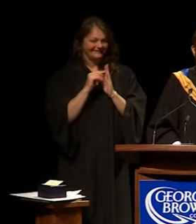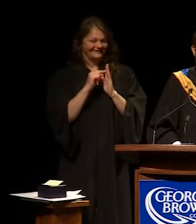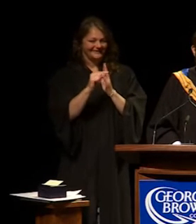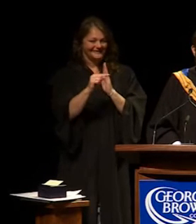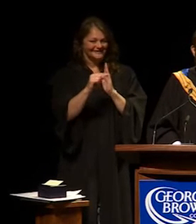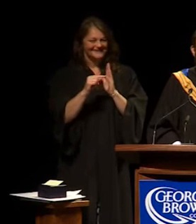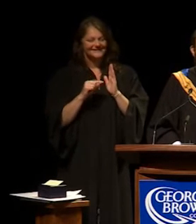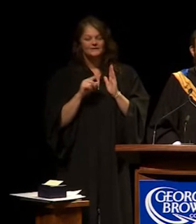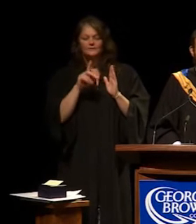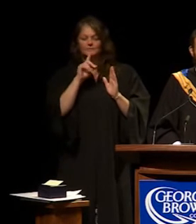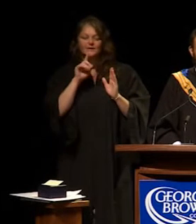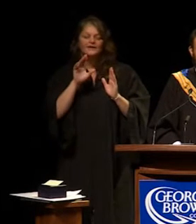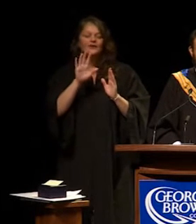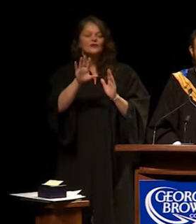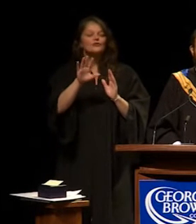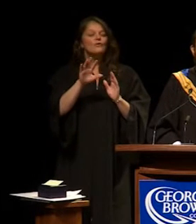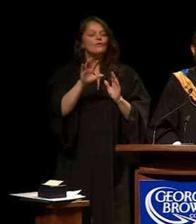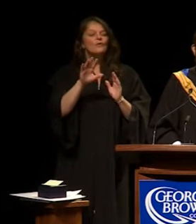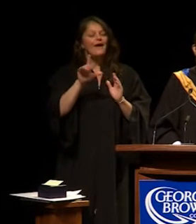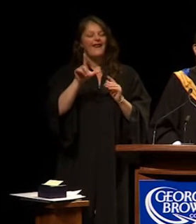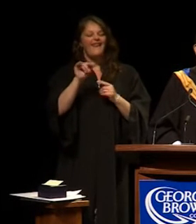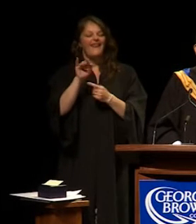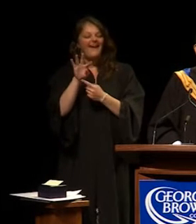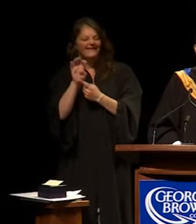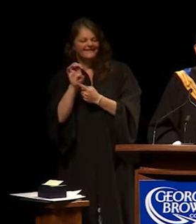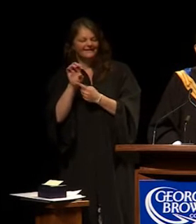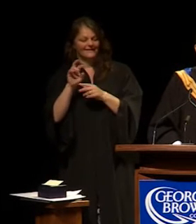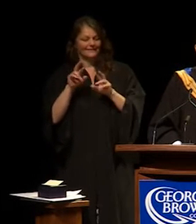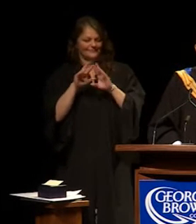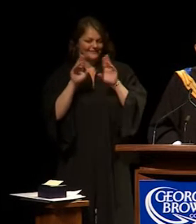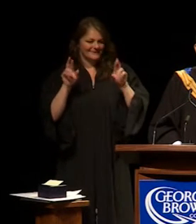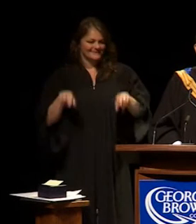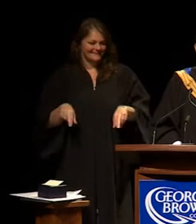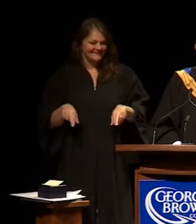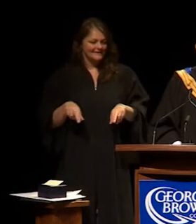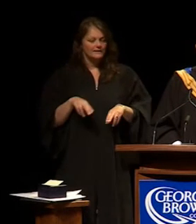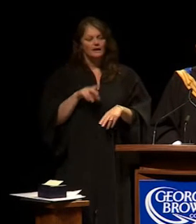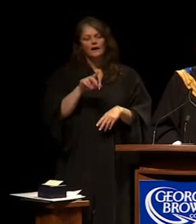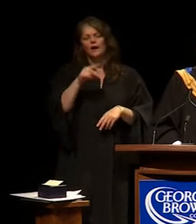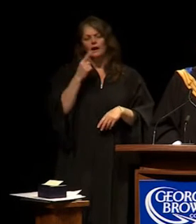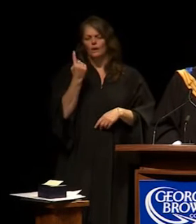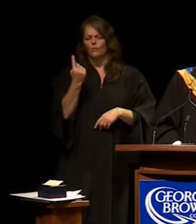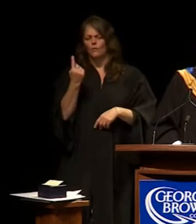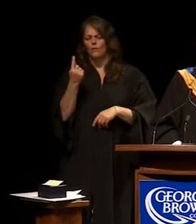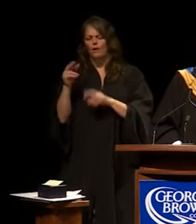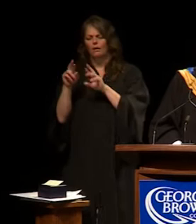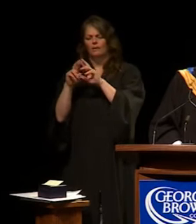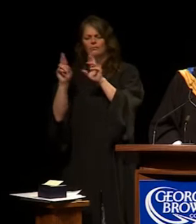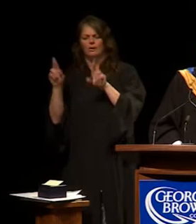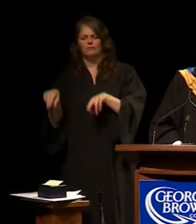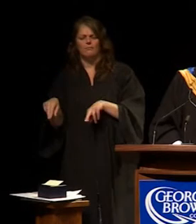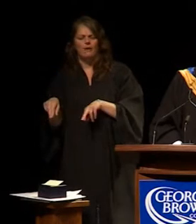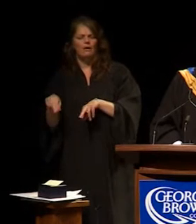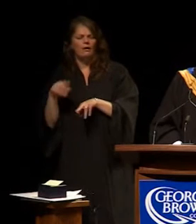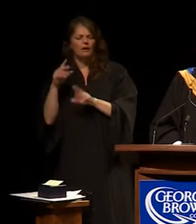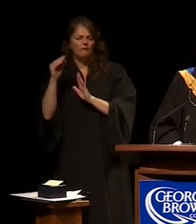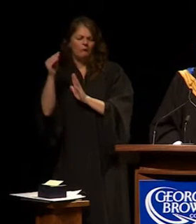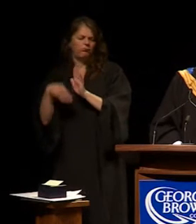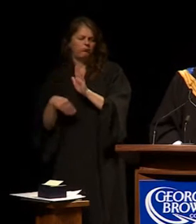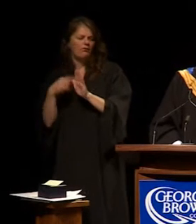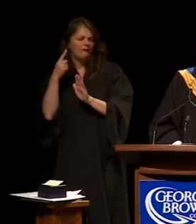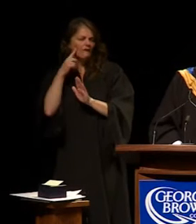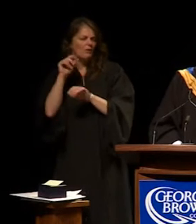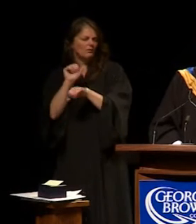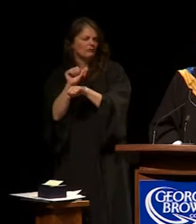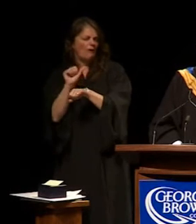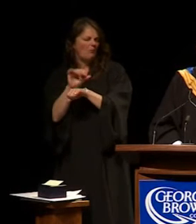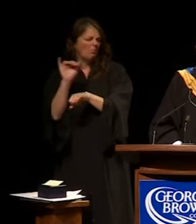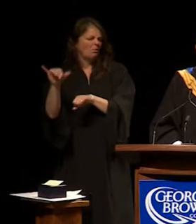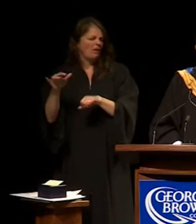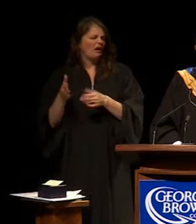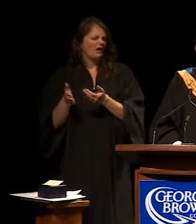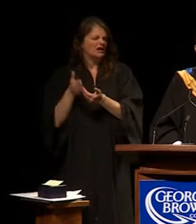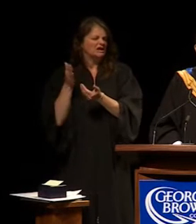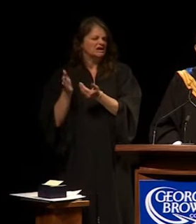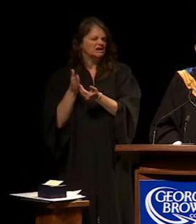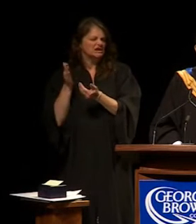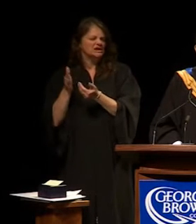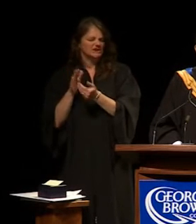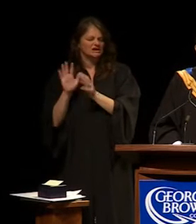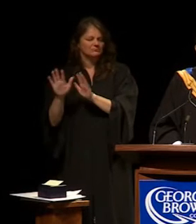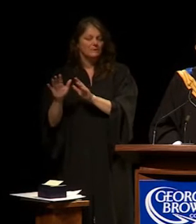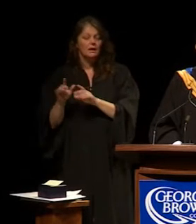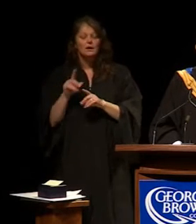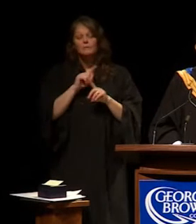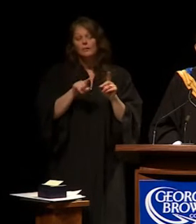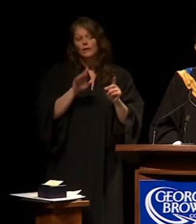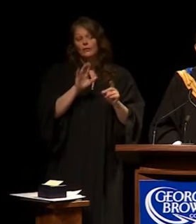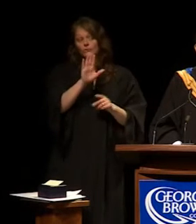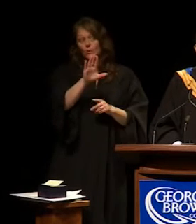kinds of resume you want to write. The one that you get a job with, which is easy to write. And there is the resume of